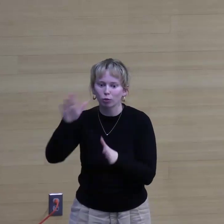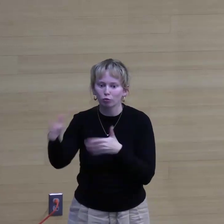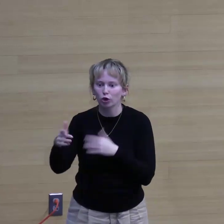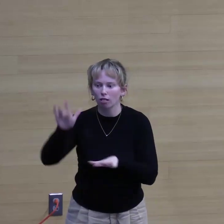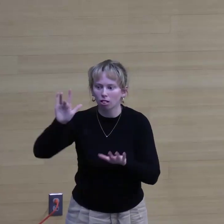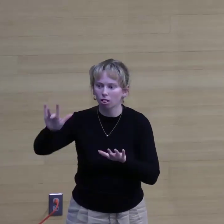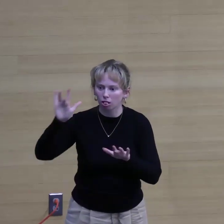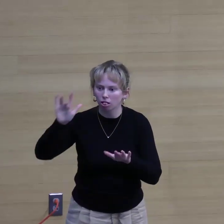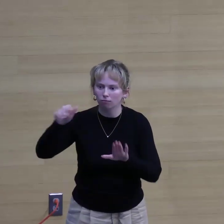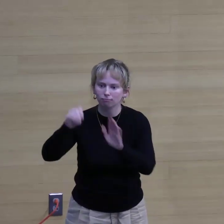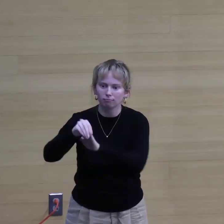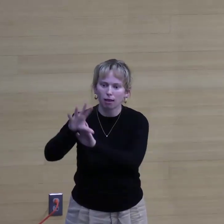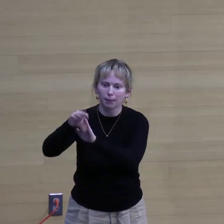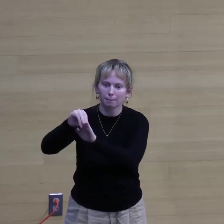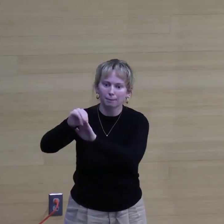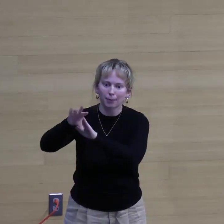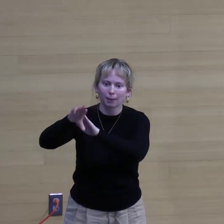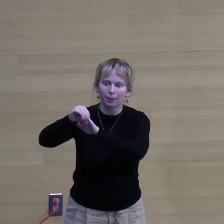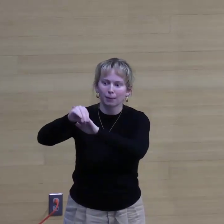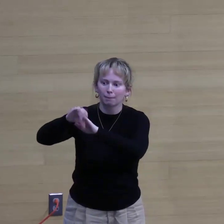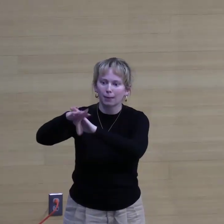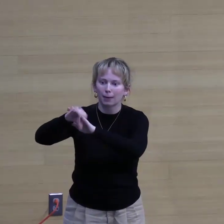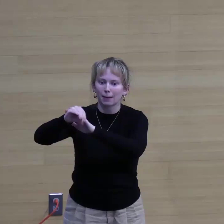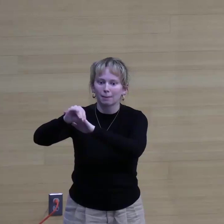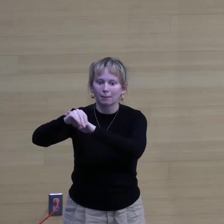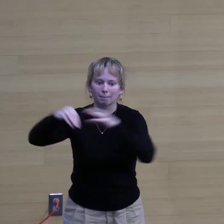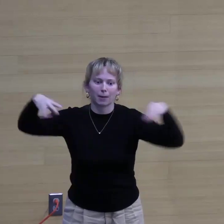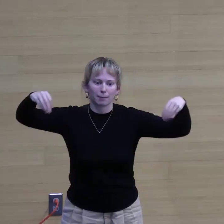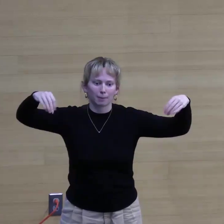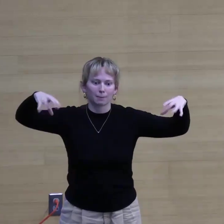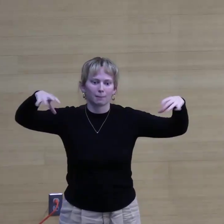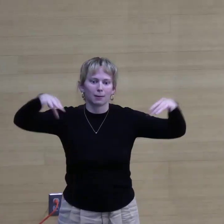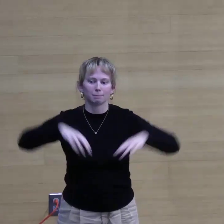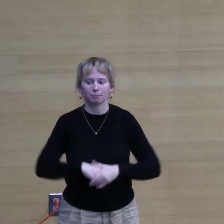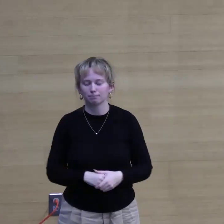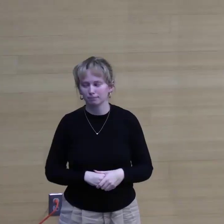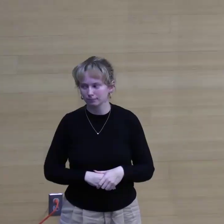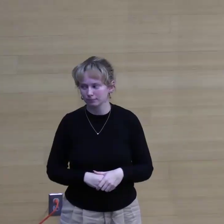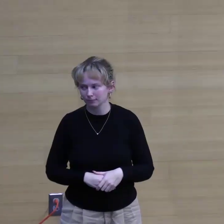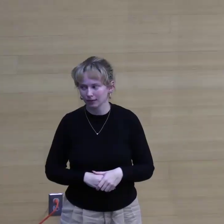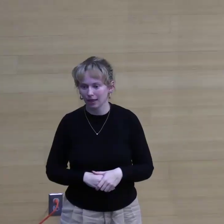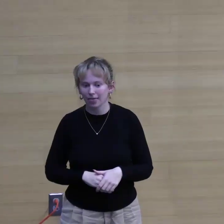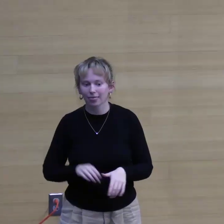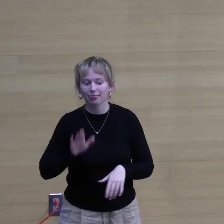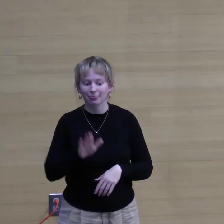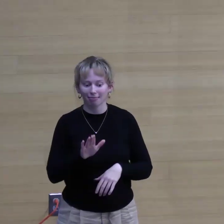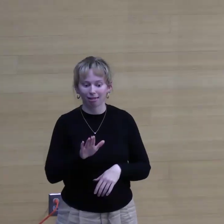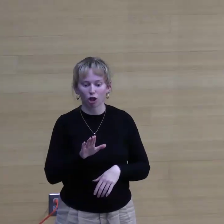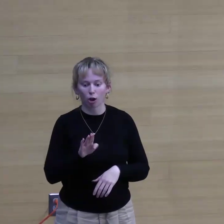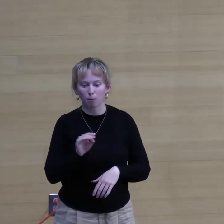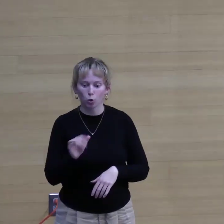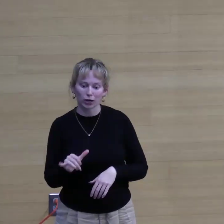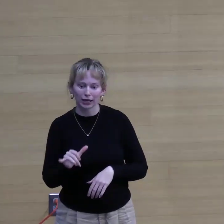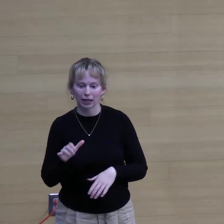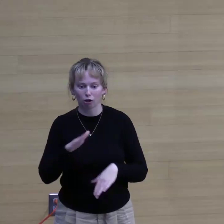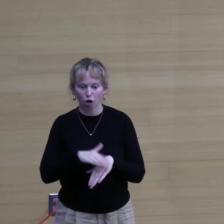rang the doorbell, and in a deaf accessible hotel room, that means the lights flash. Their booty call gave Bobby a seizure.